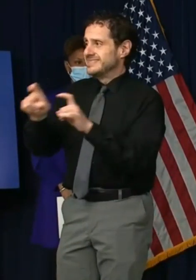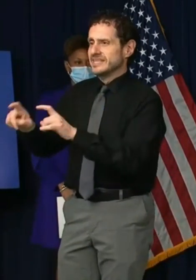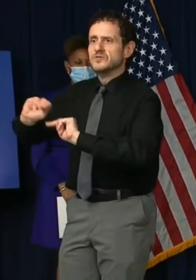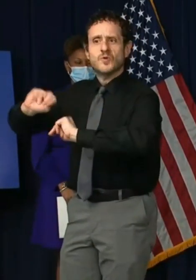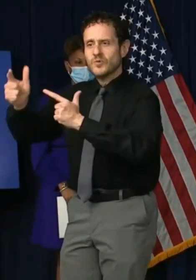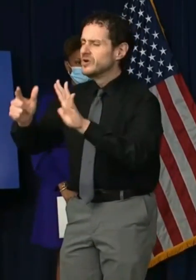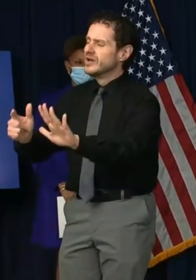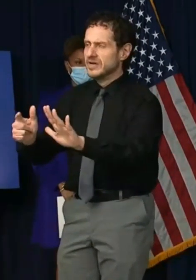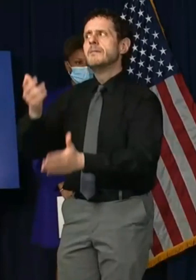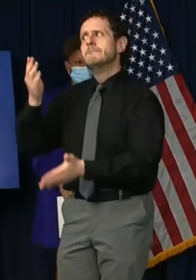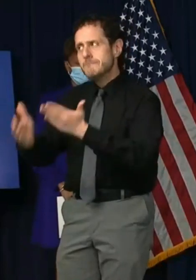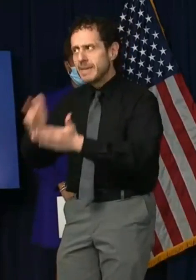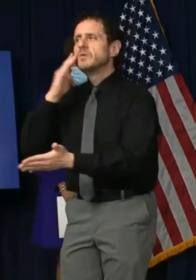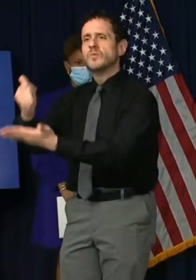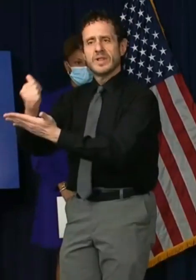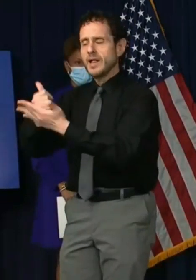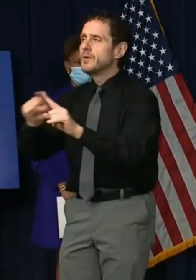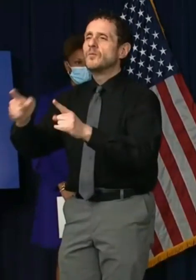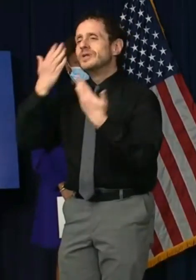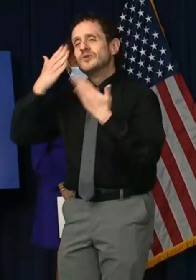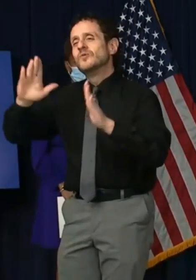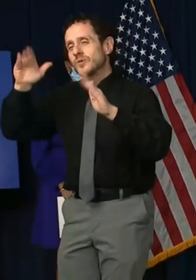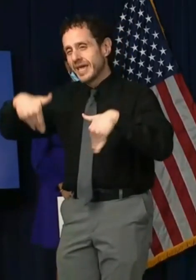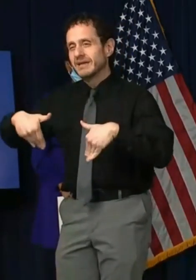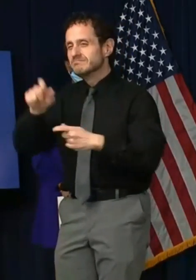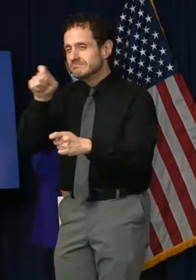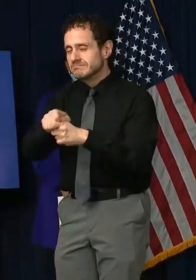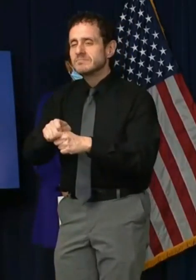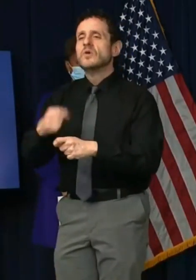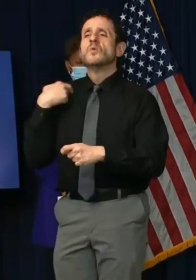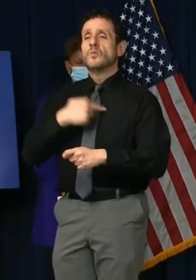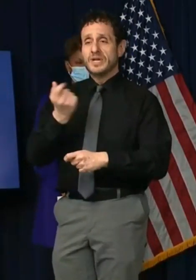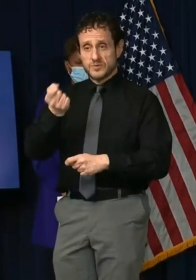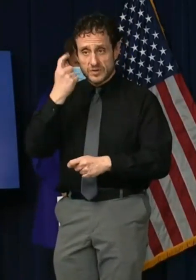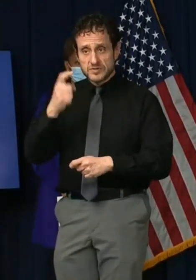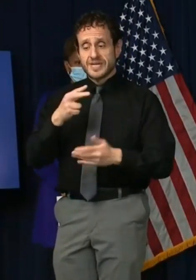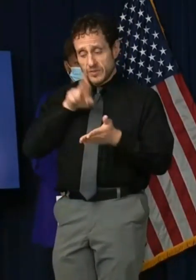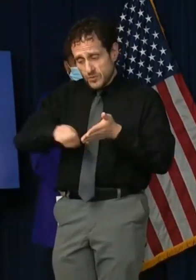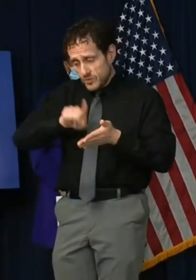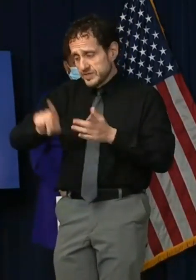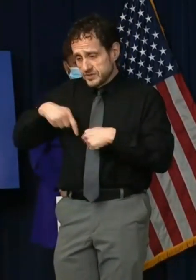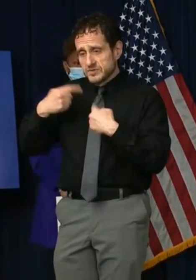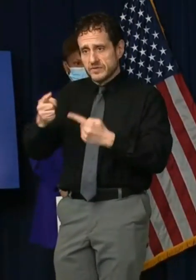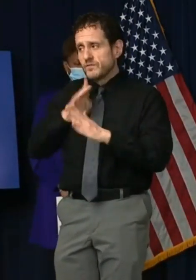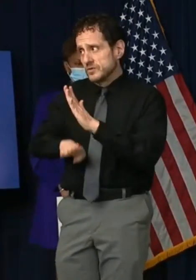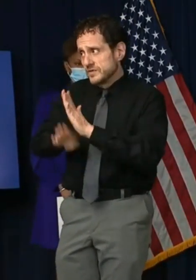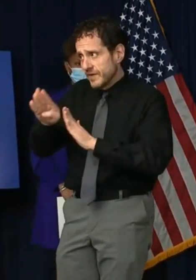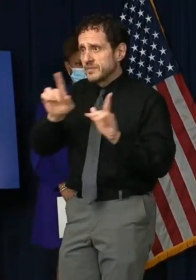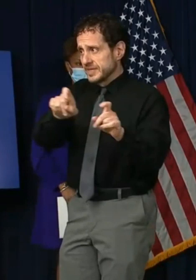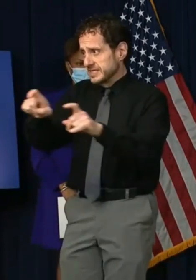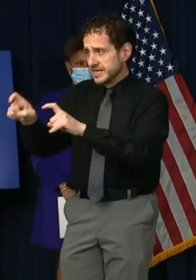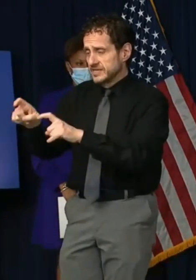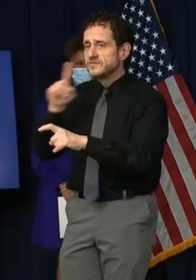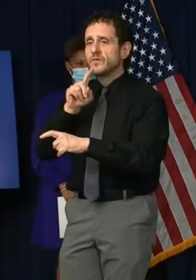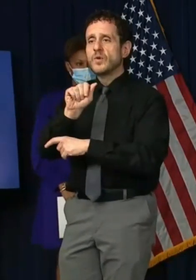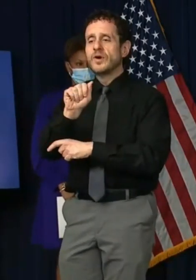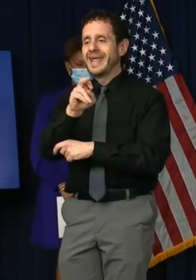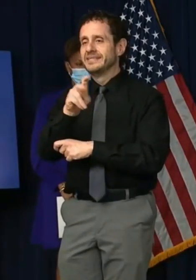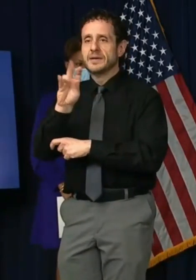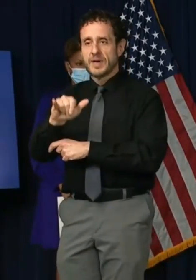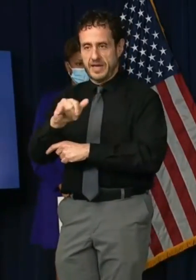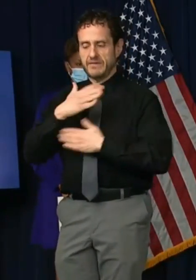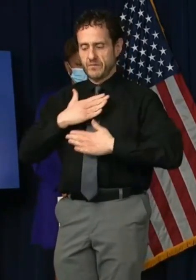else. I just want to be sure that we all understand where the research is right now on the development of tests for